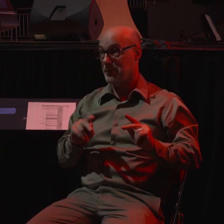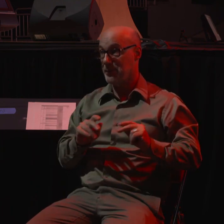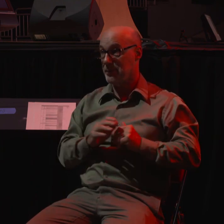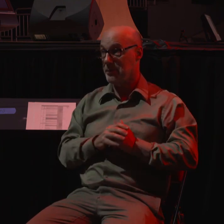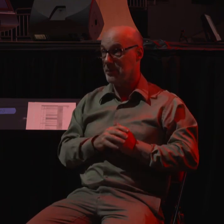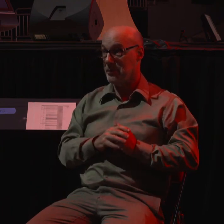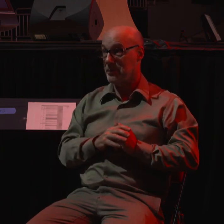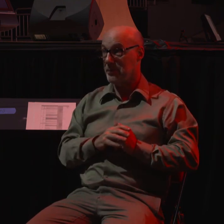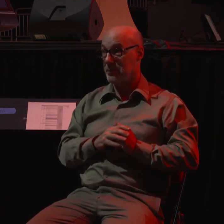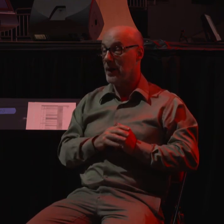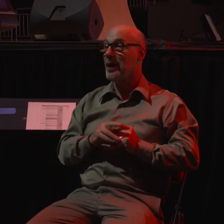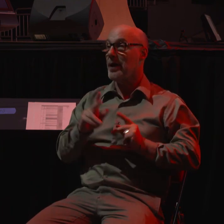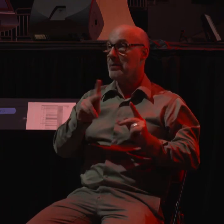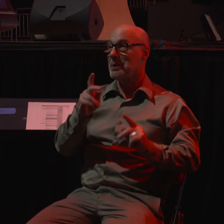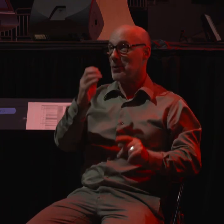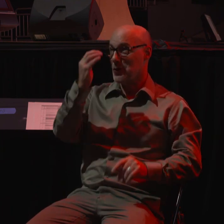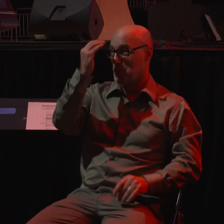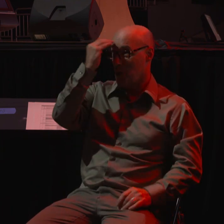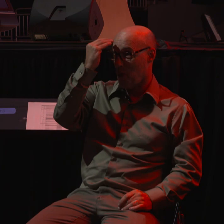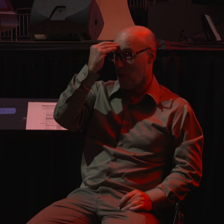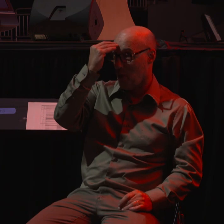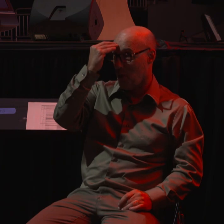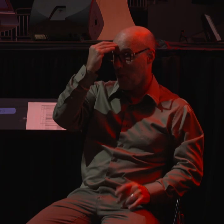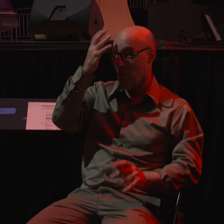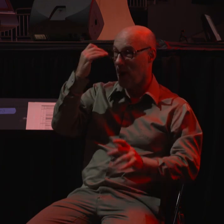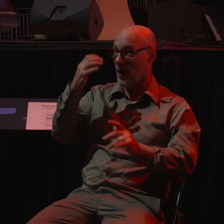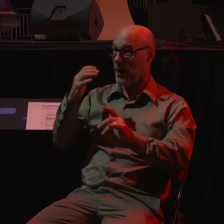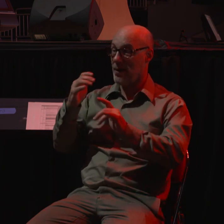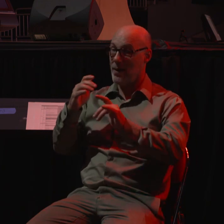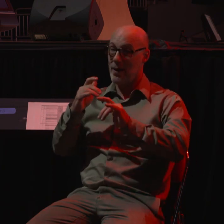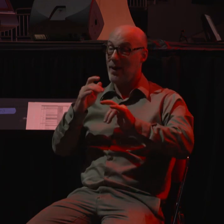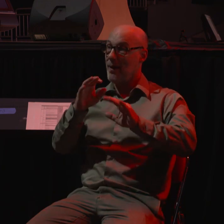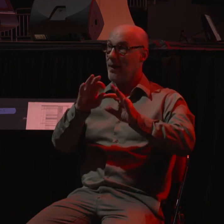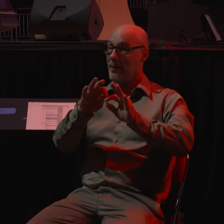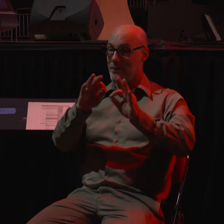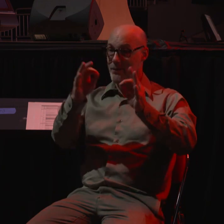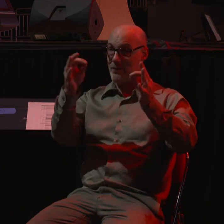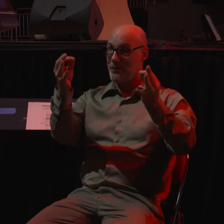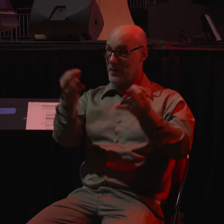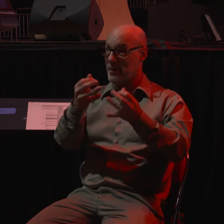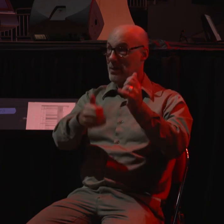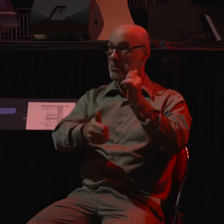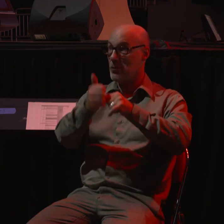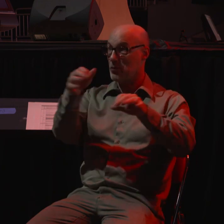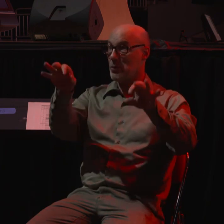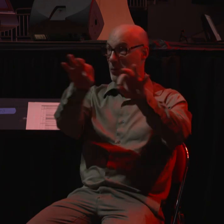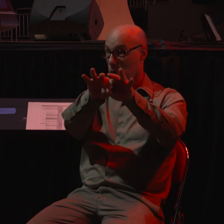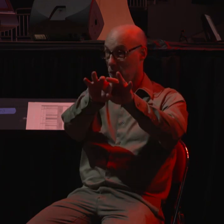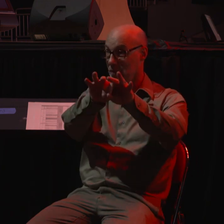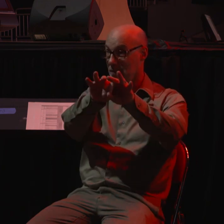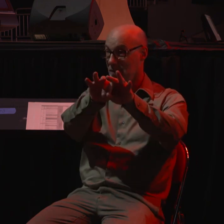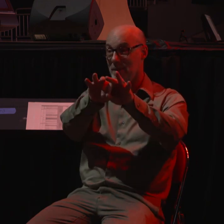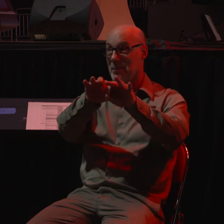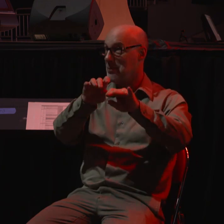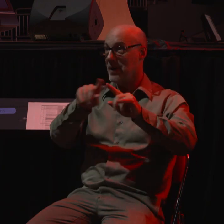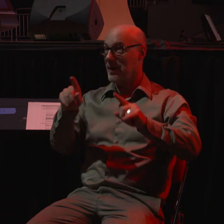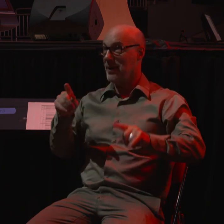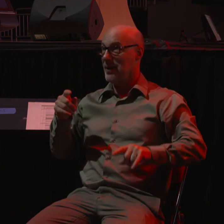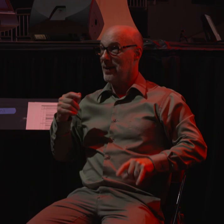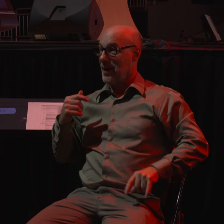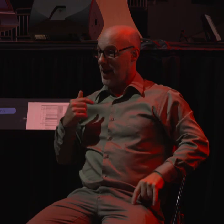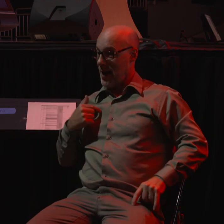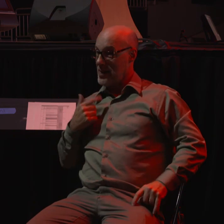tell when the family is not the most important thing to other people who say they're